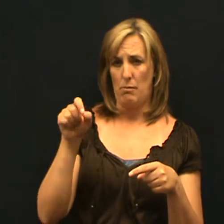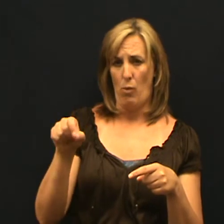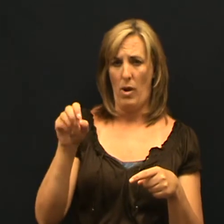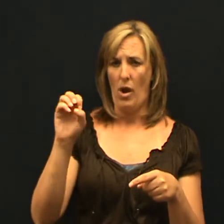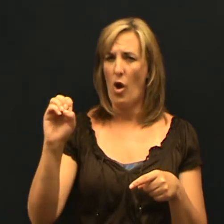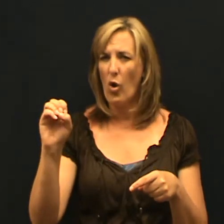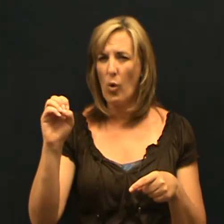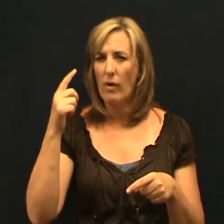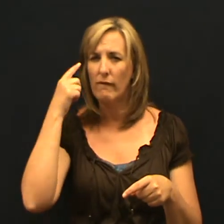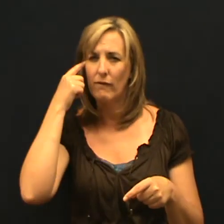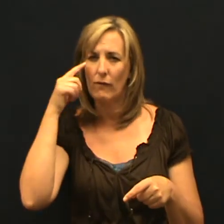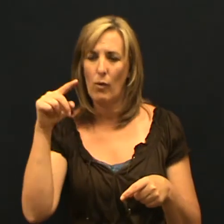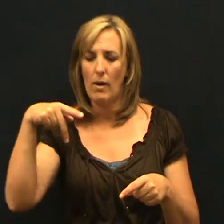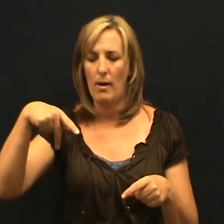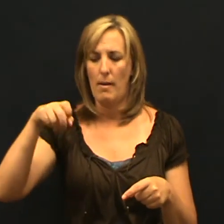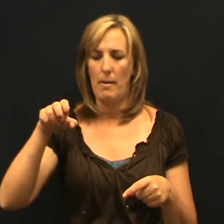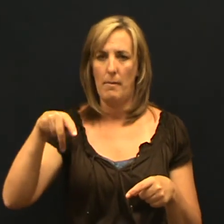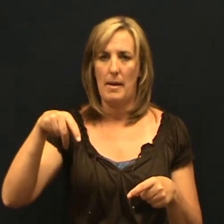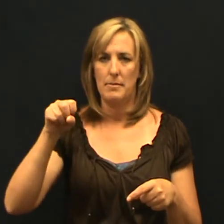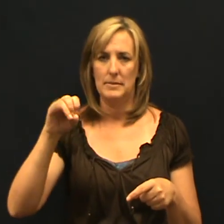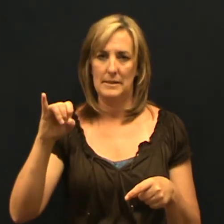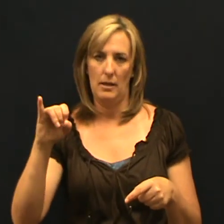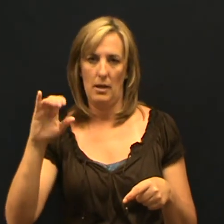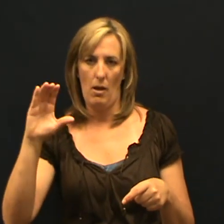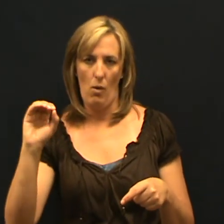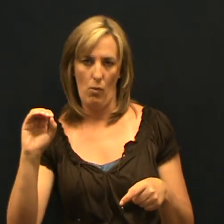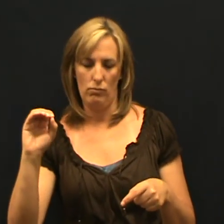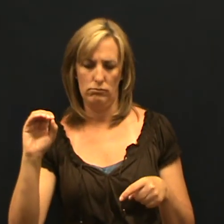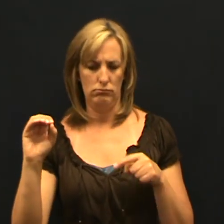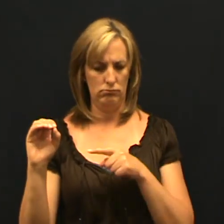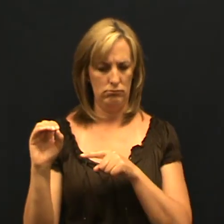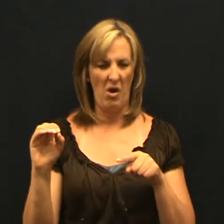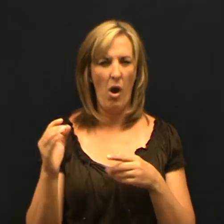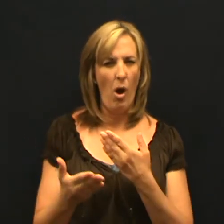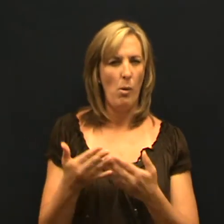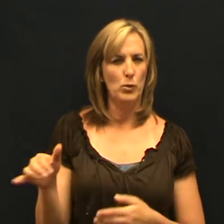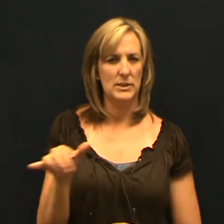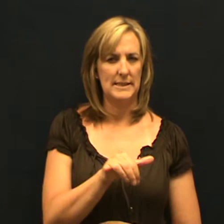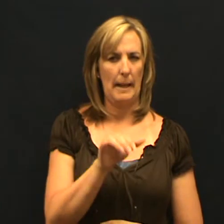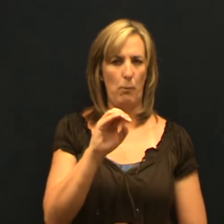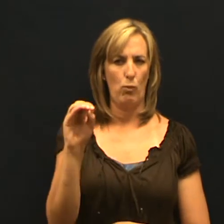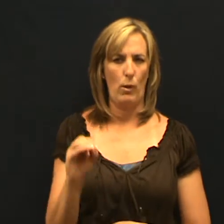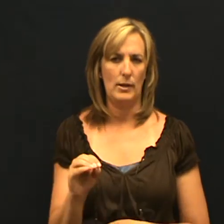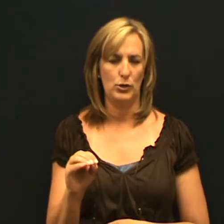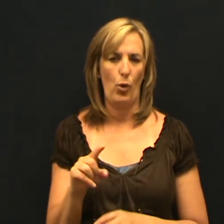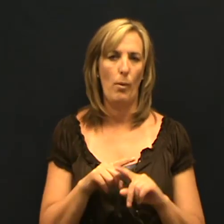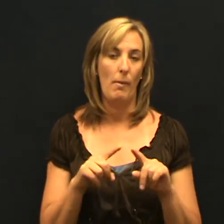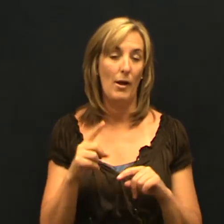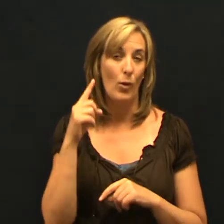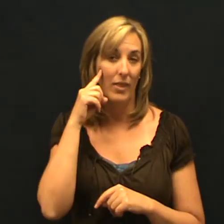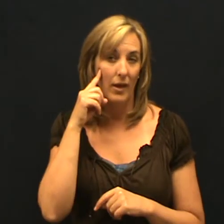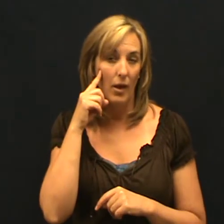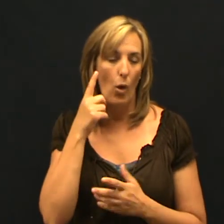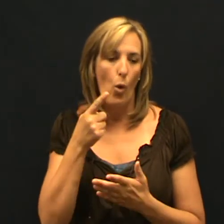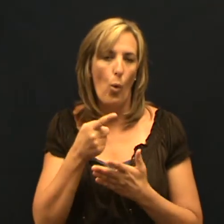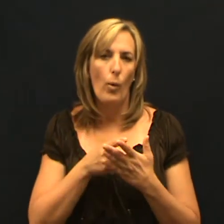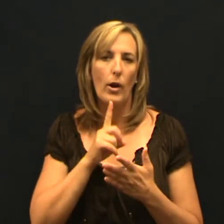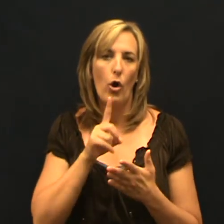earnings ratio for PepsiCo. But also, if you think about it, look at what the earnings are. PepsiCo